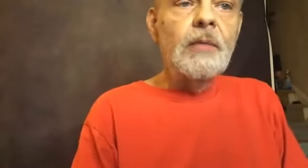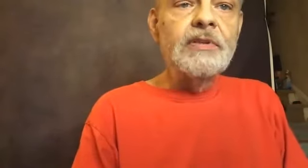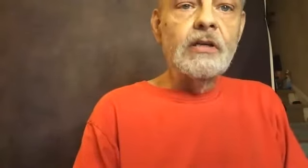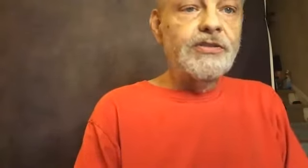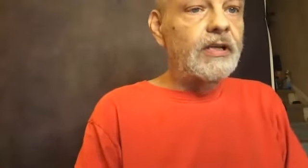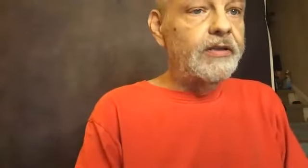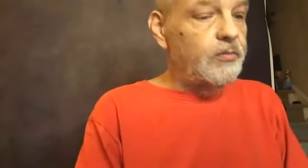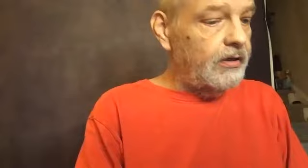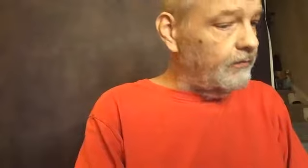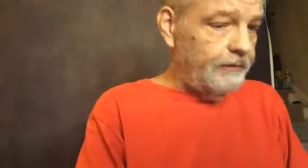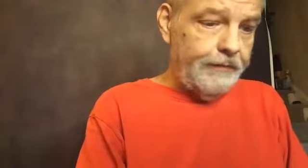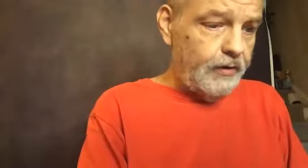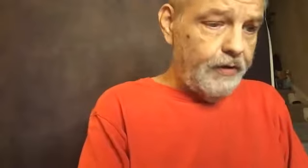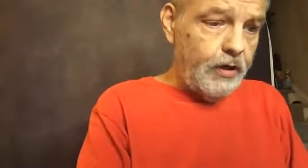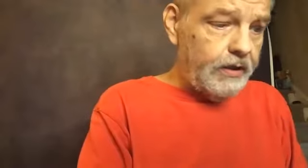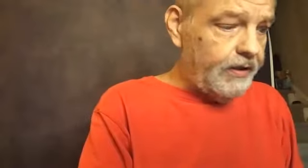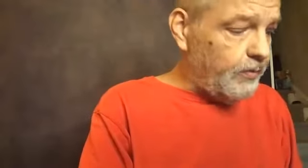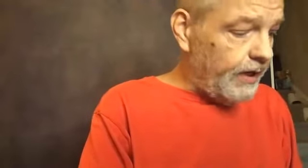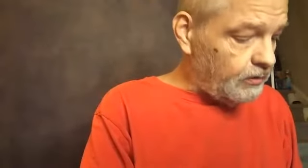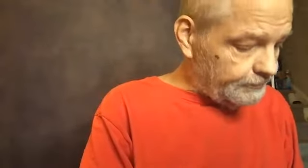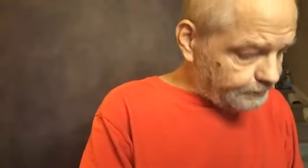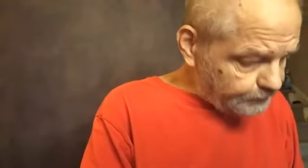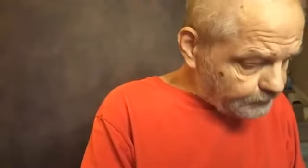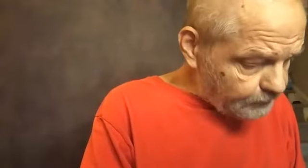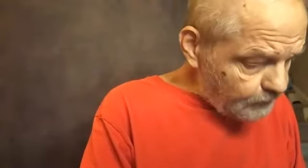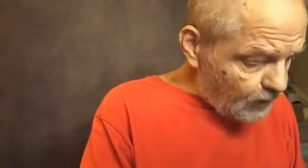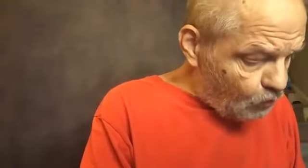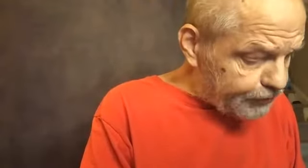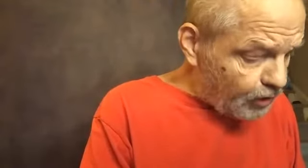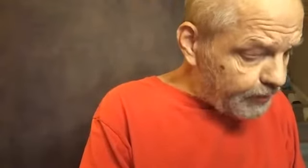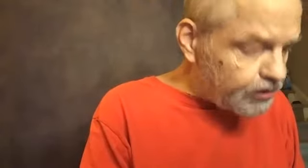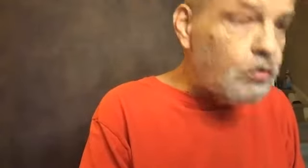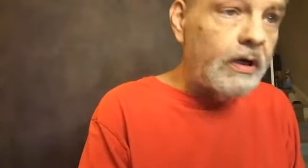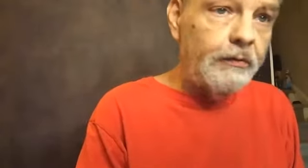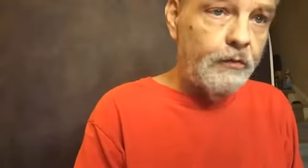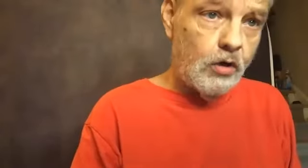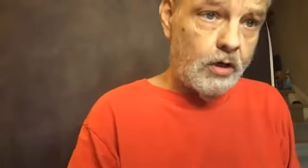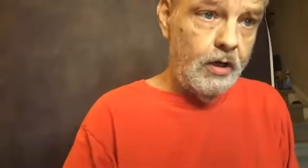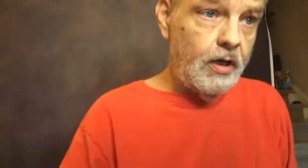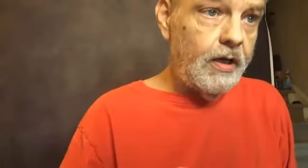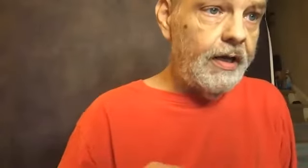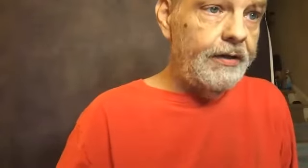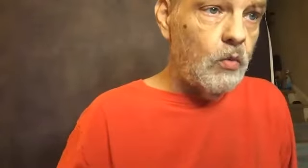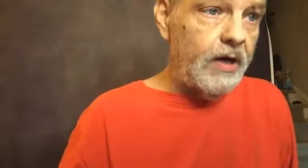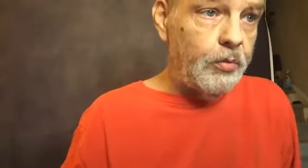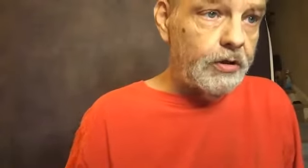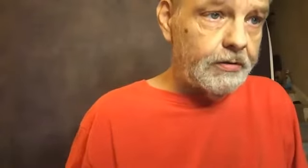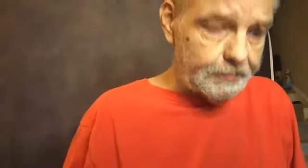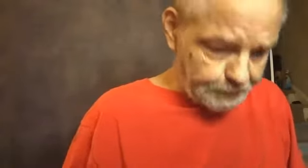Let me tell you just a little bit, very, very quickly, about what's on page 24 in the white book.